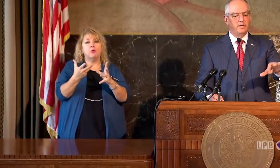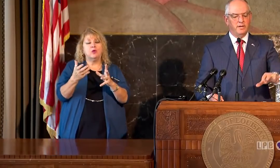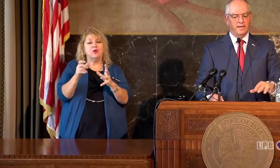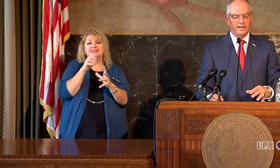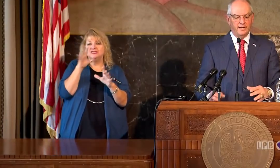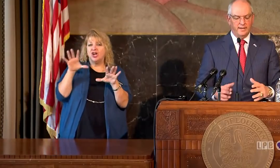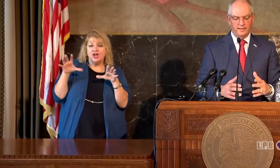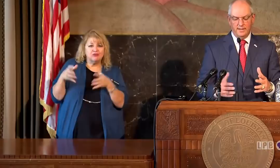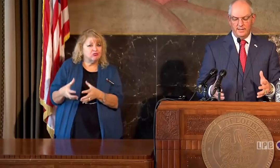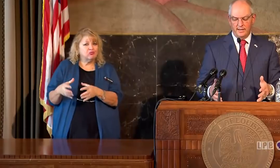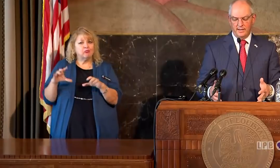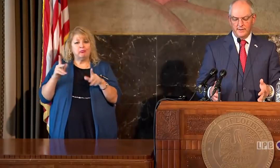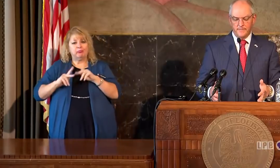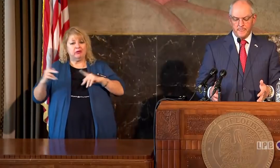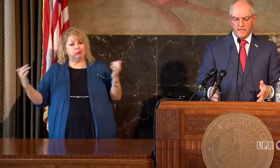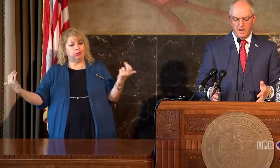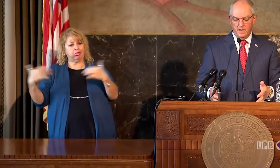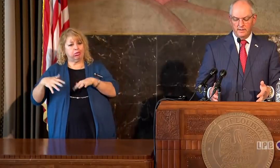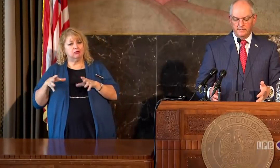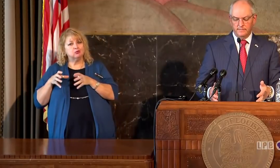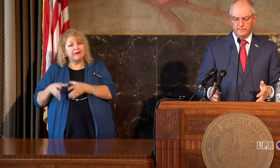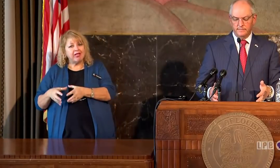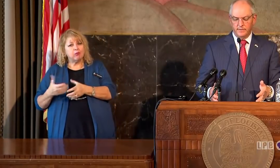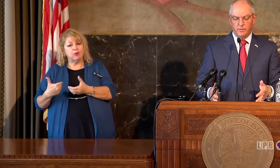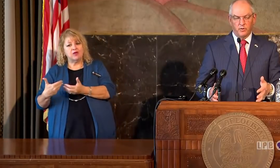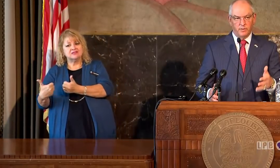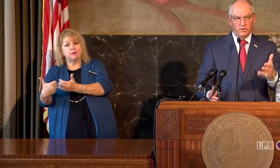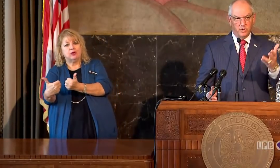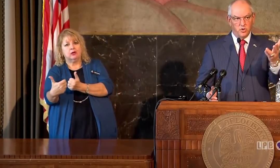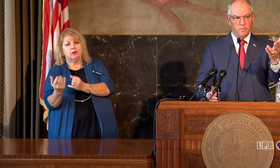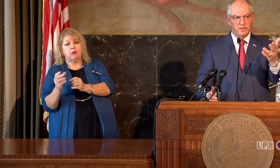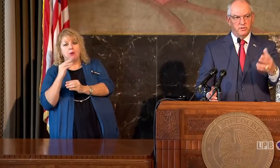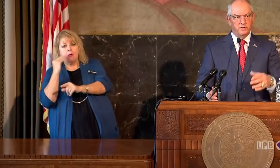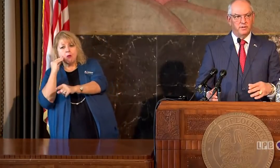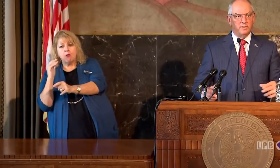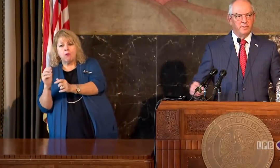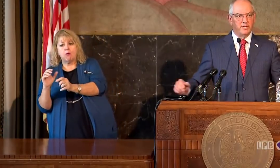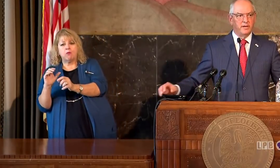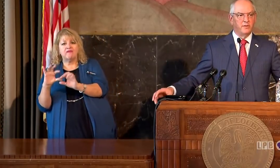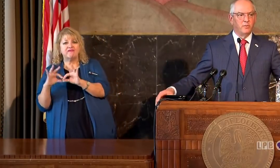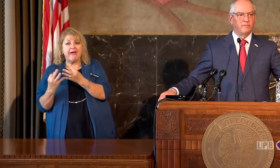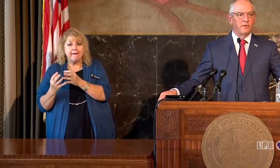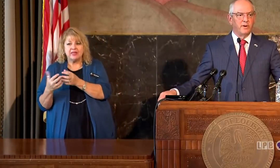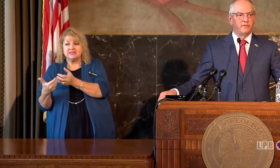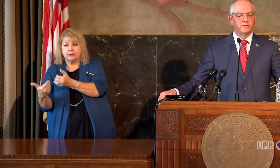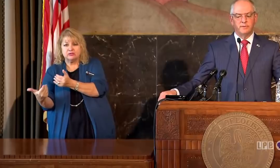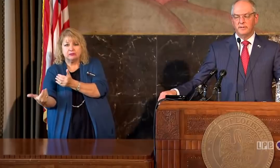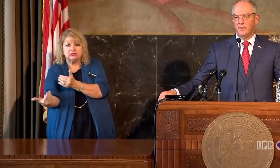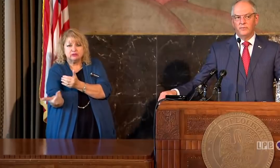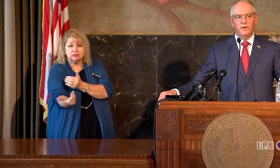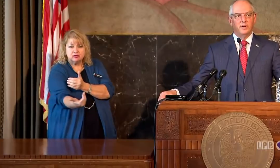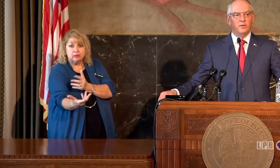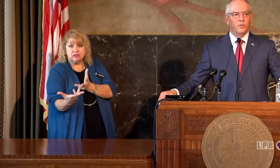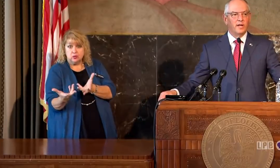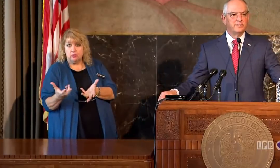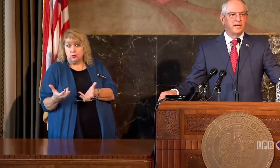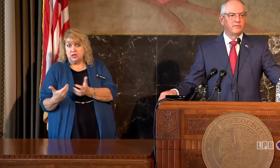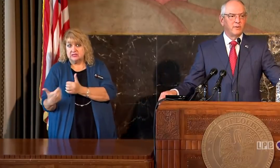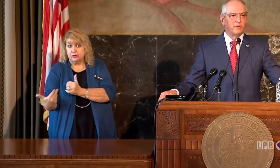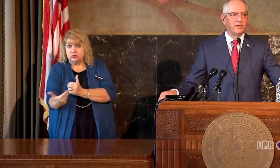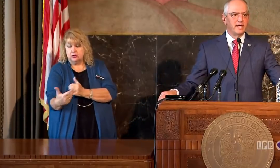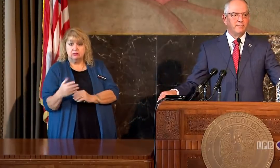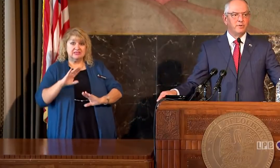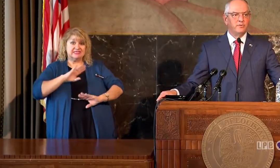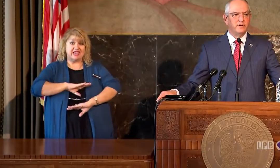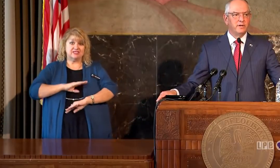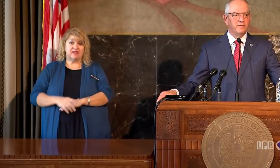of them, and then the program that you mentioned being another one of our efforts. But no, we're not